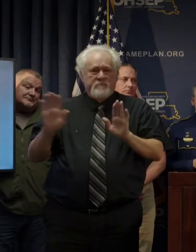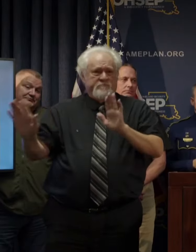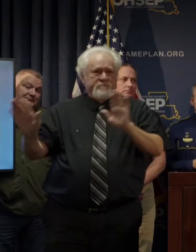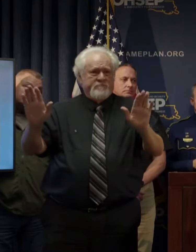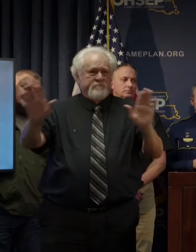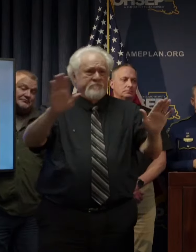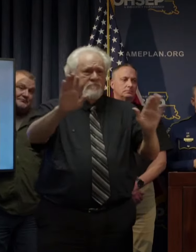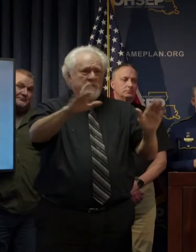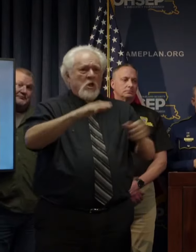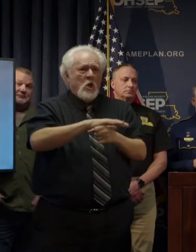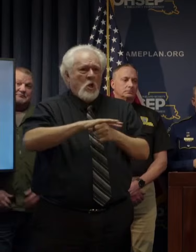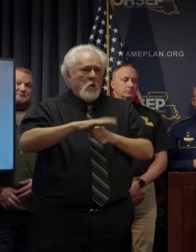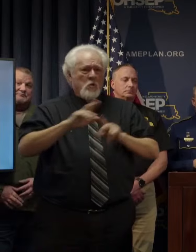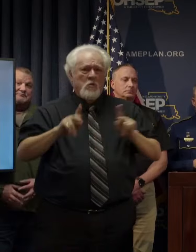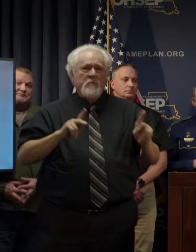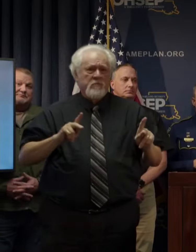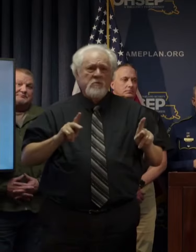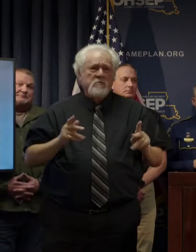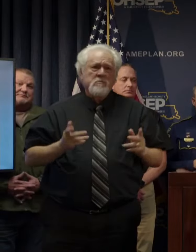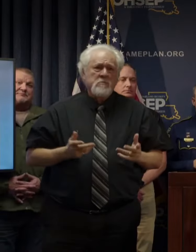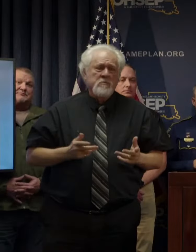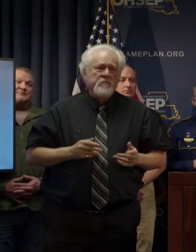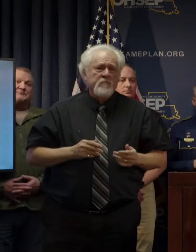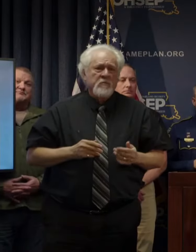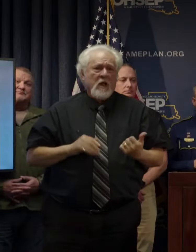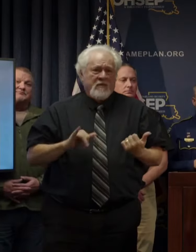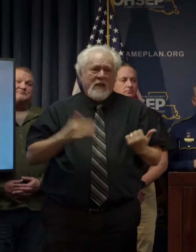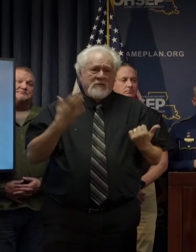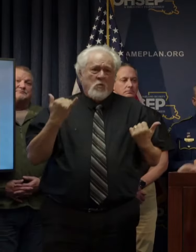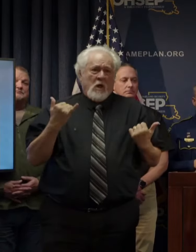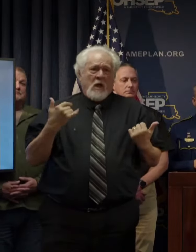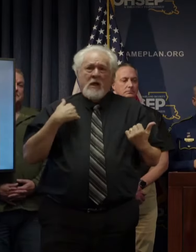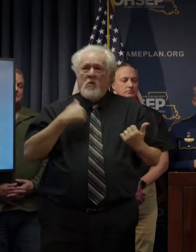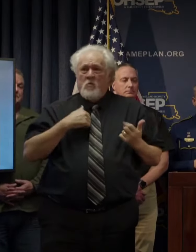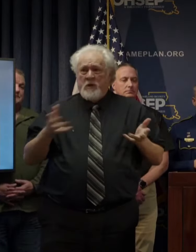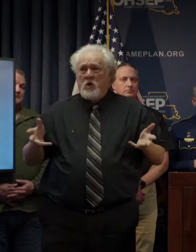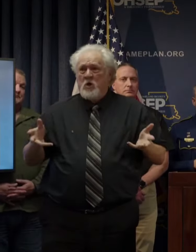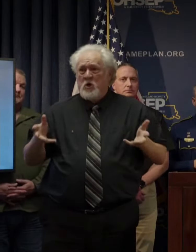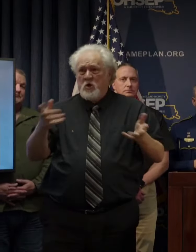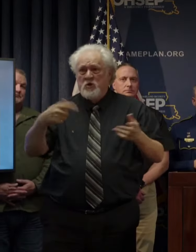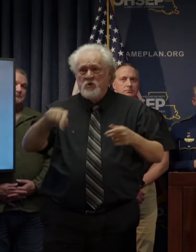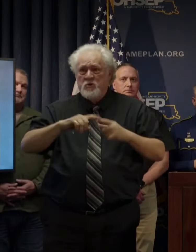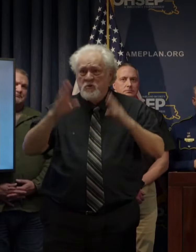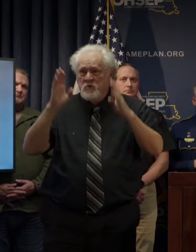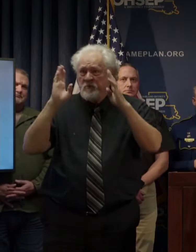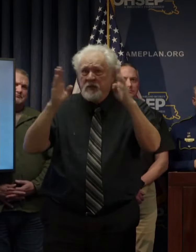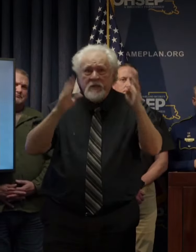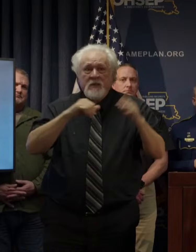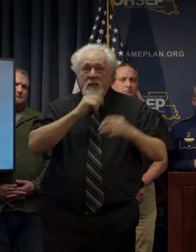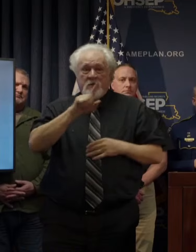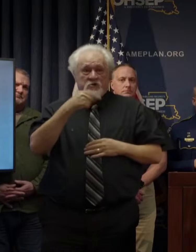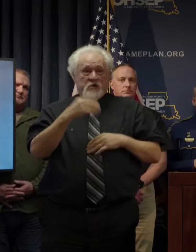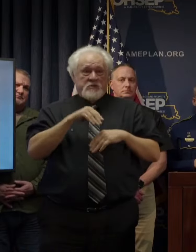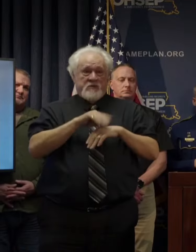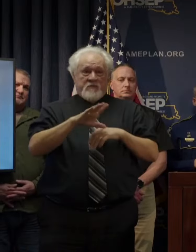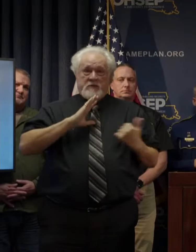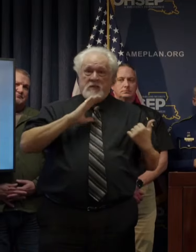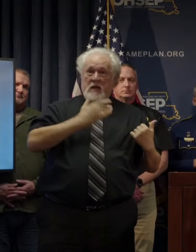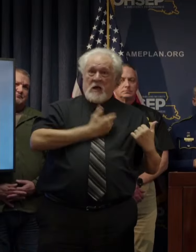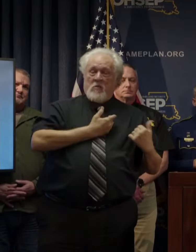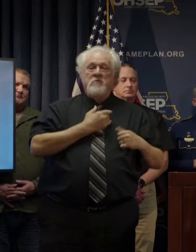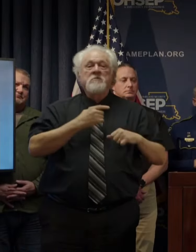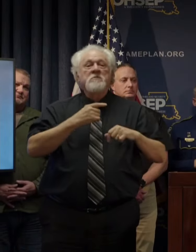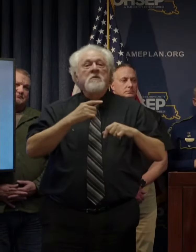our local officials. And that's why we urge citizens to pay heed not only to the advice that we're giving